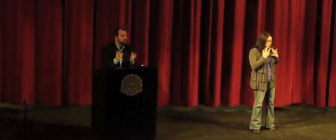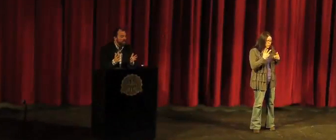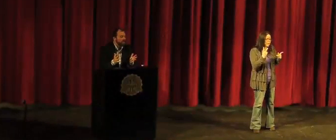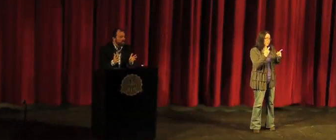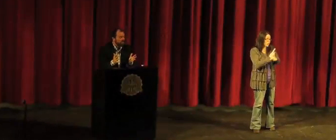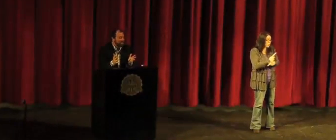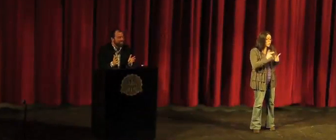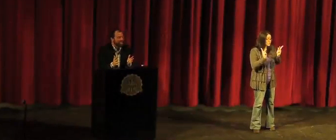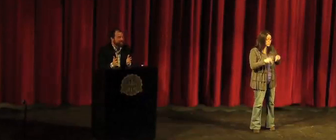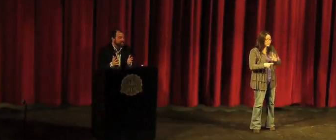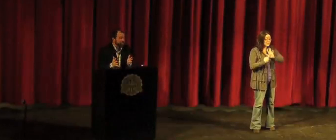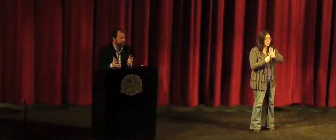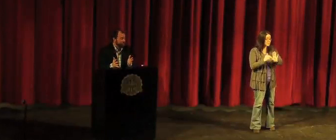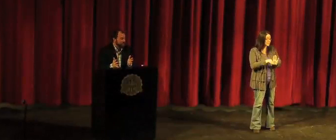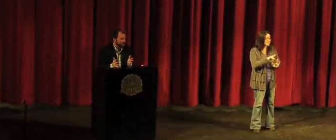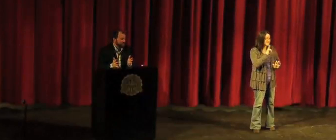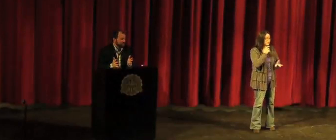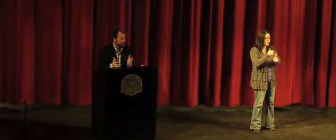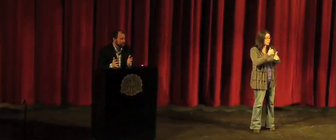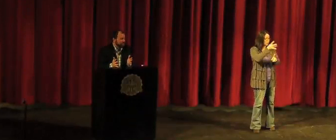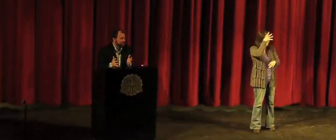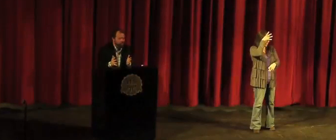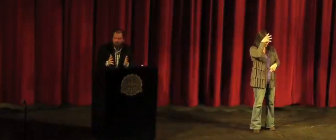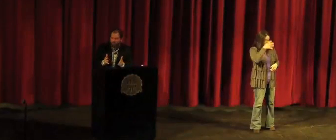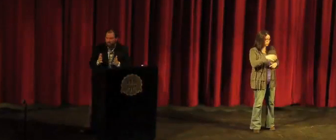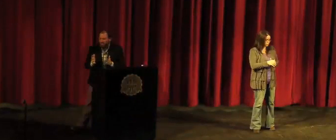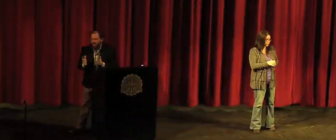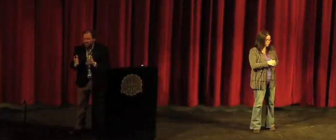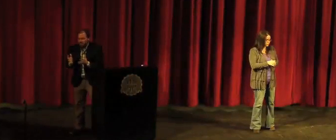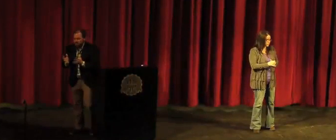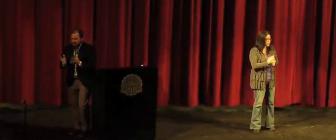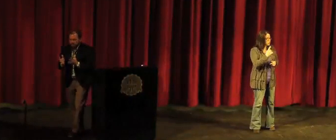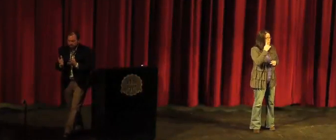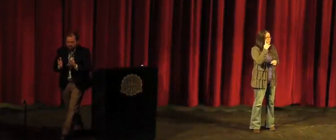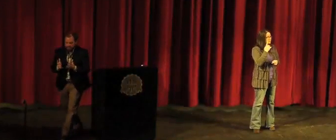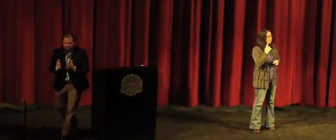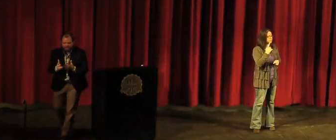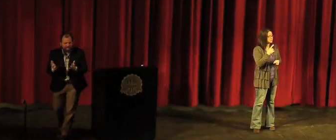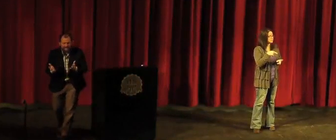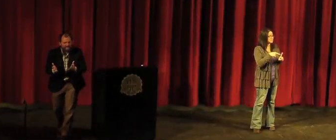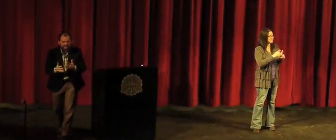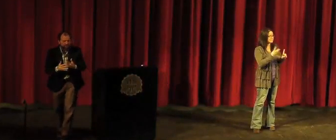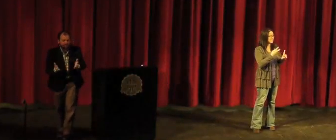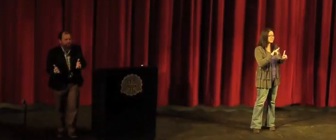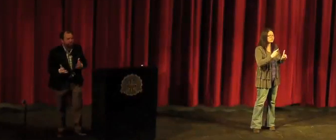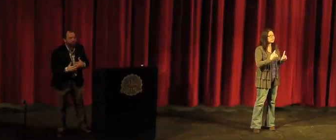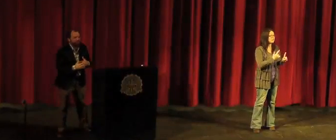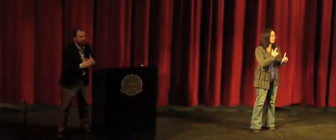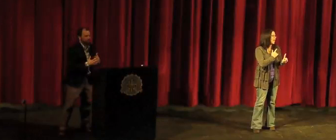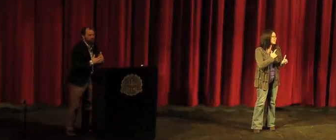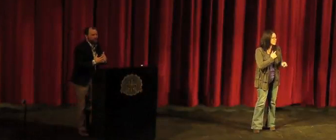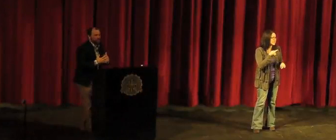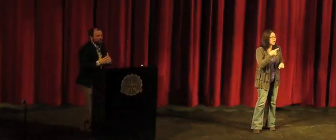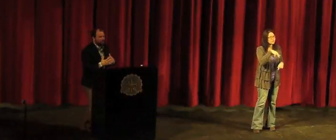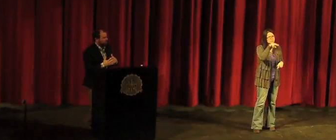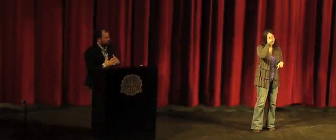who embodies this is actually his own father, who thinks that Bertie is just lazy or